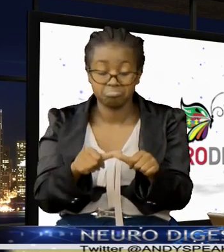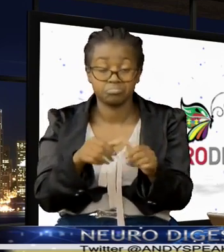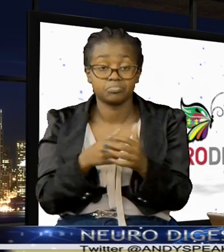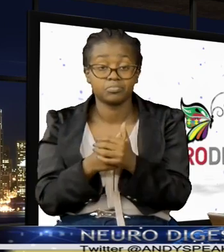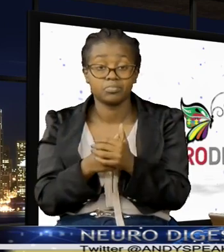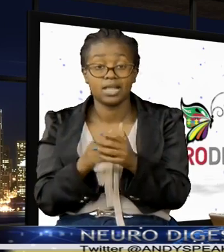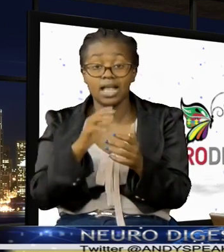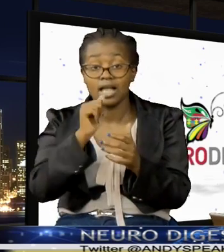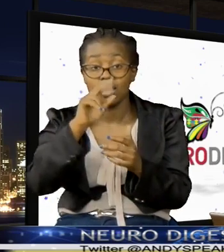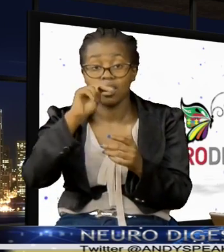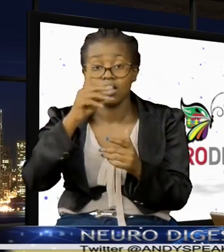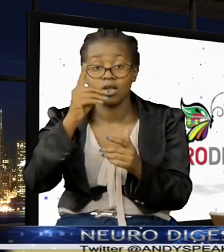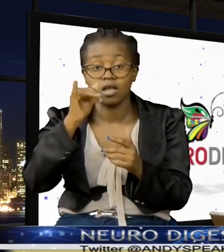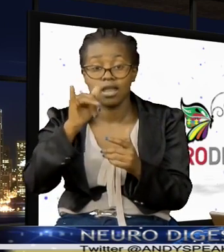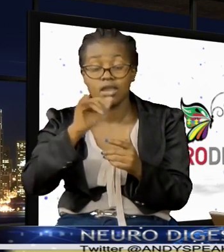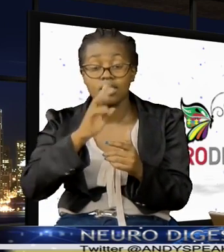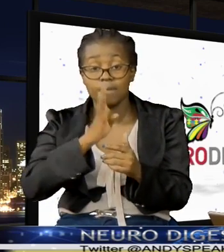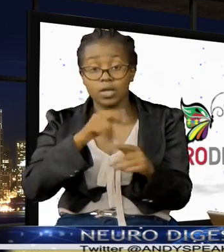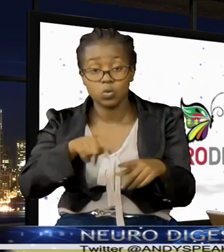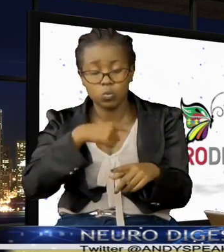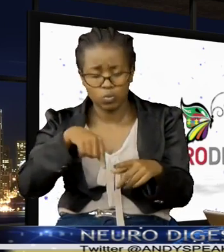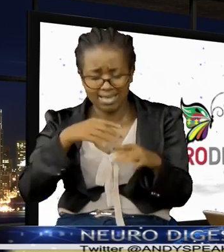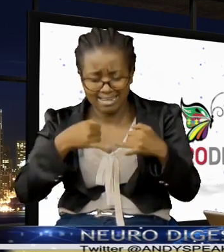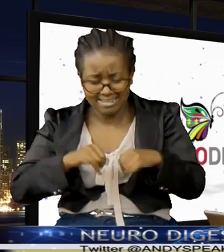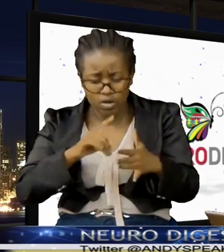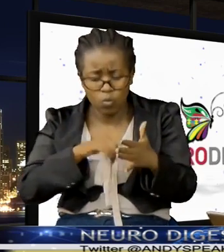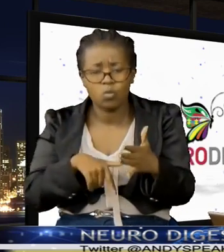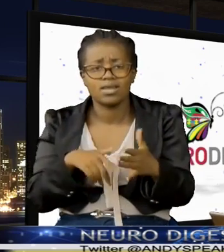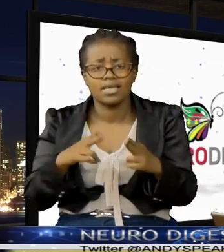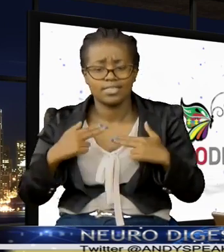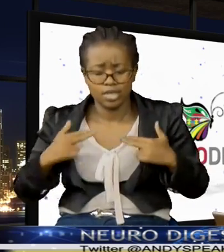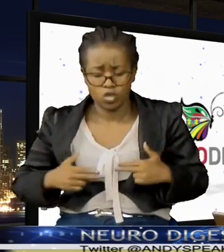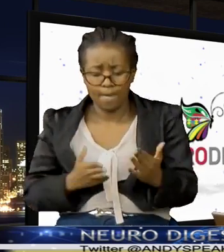So, as Andy Speaks, we're trying to look into what are the human